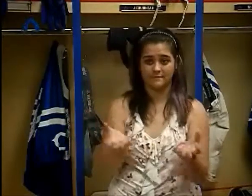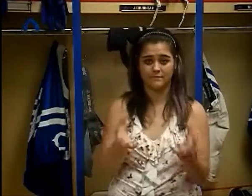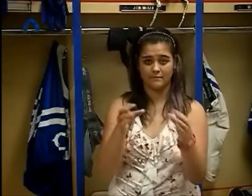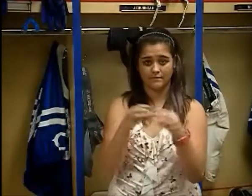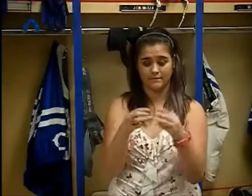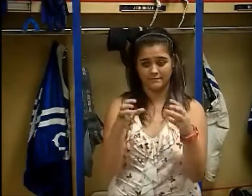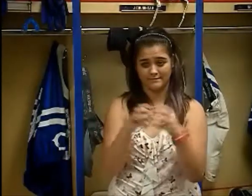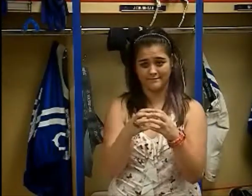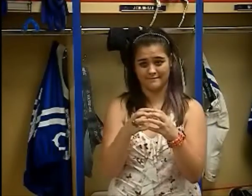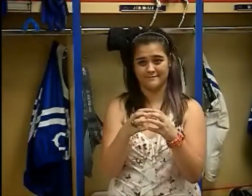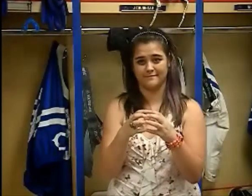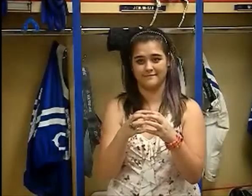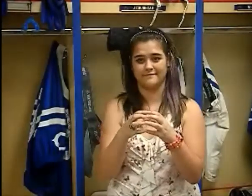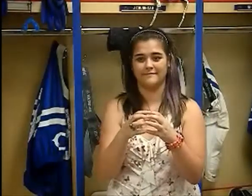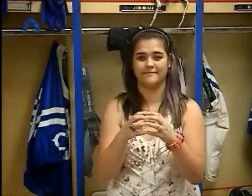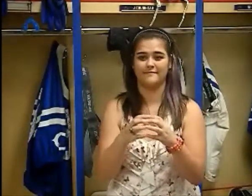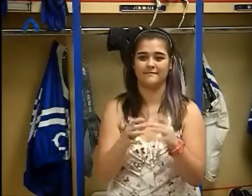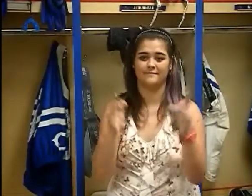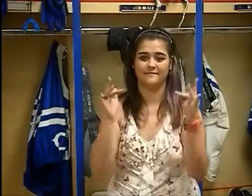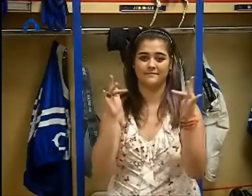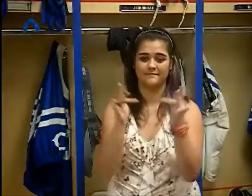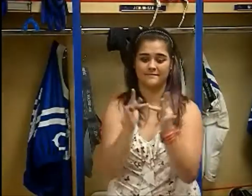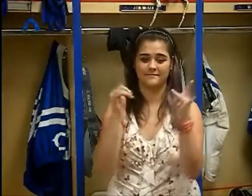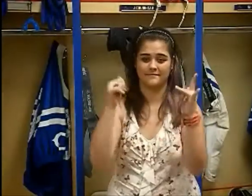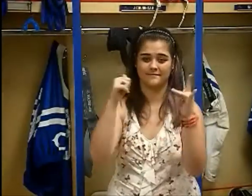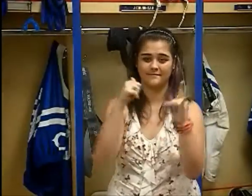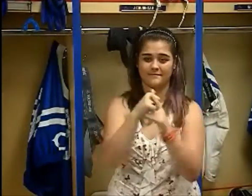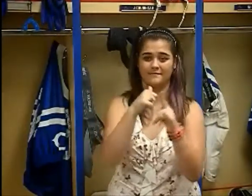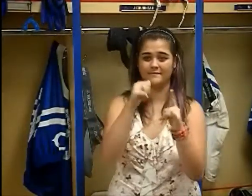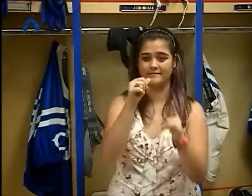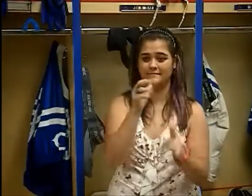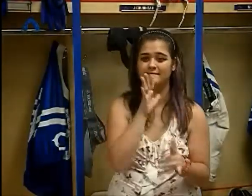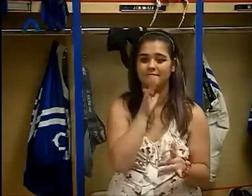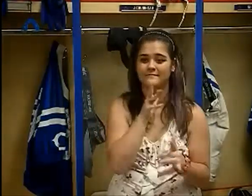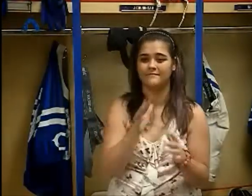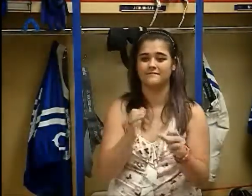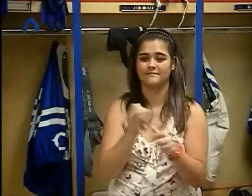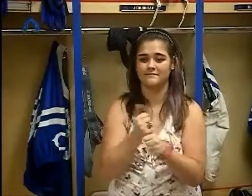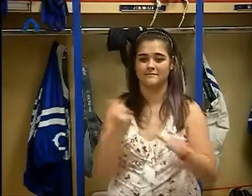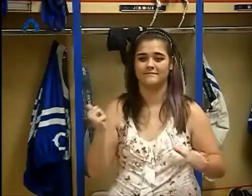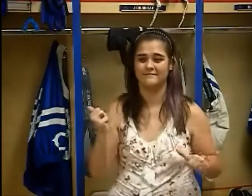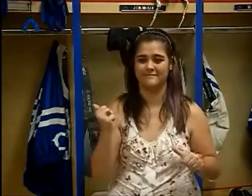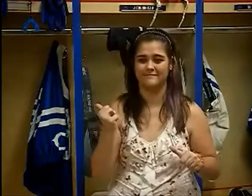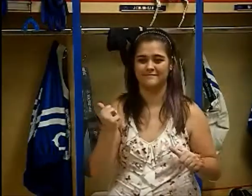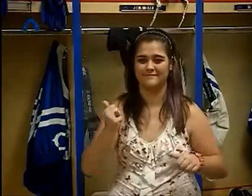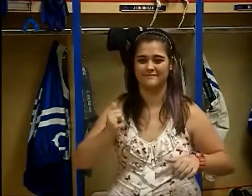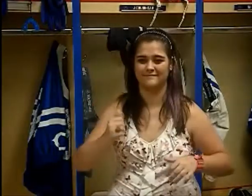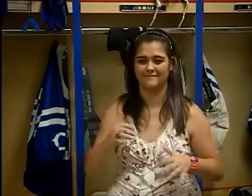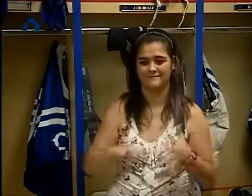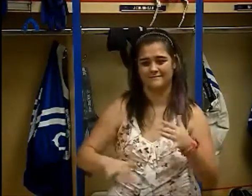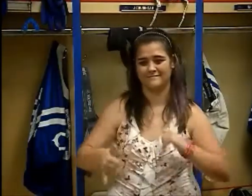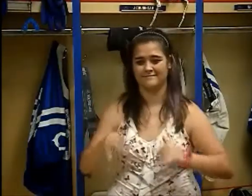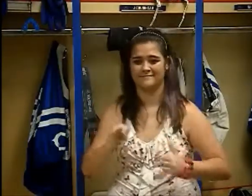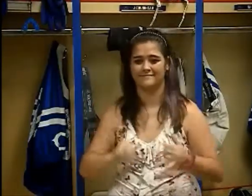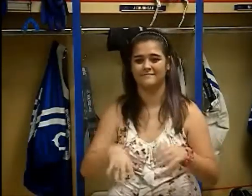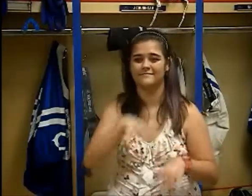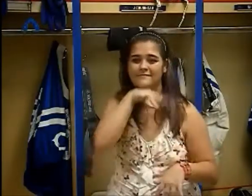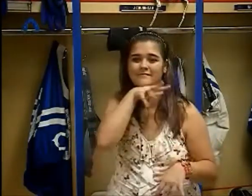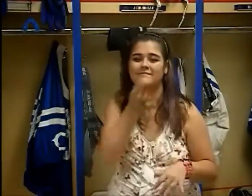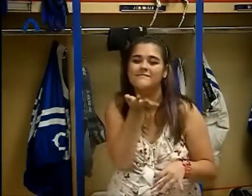Yes sir, we want the ball And it's Knocking heads and talking Trash It's Slinging